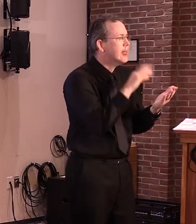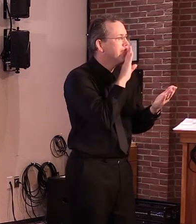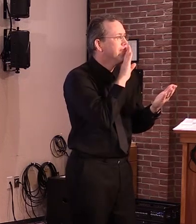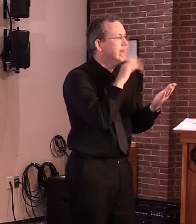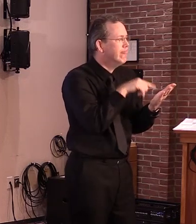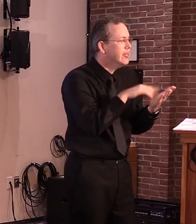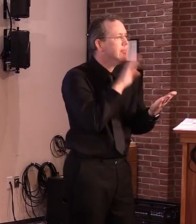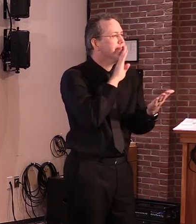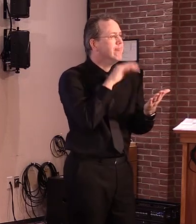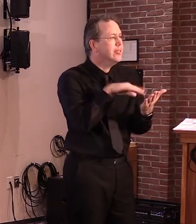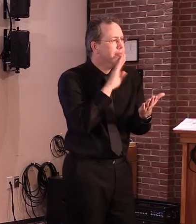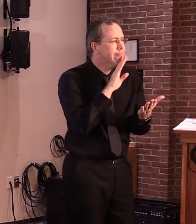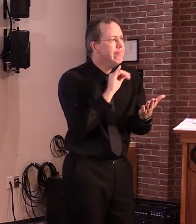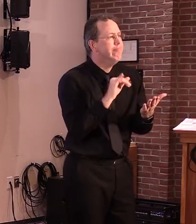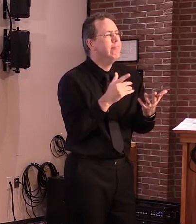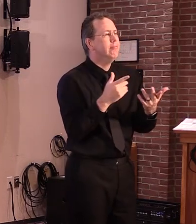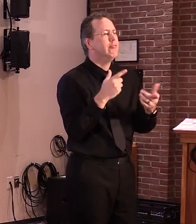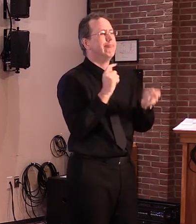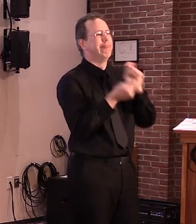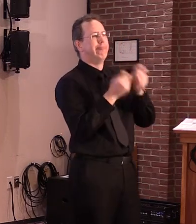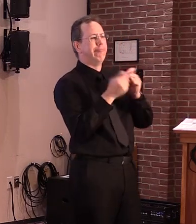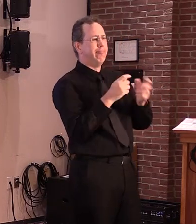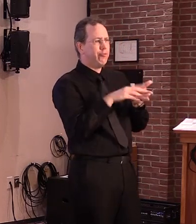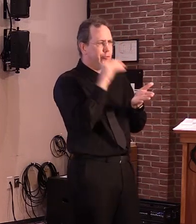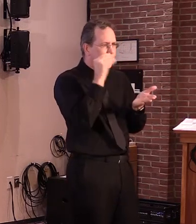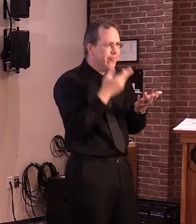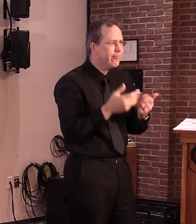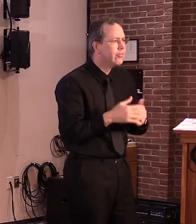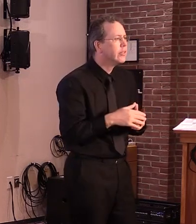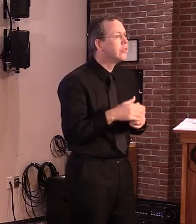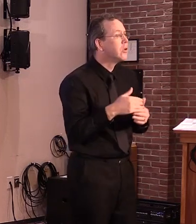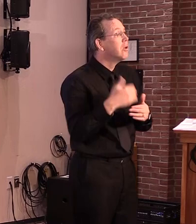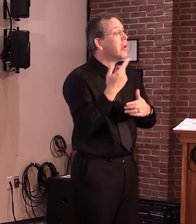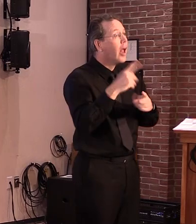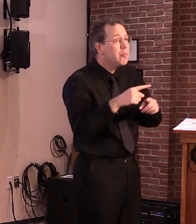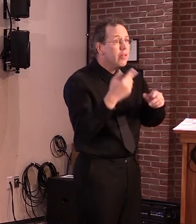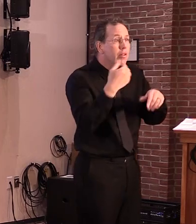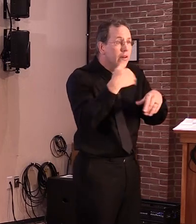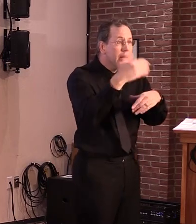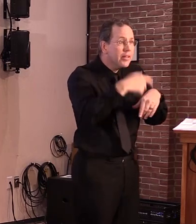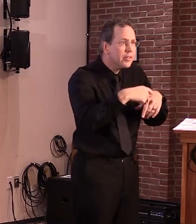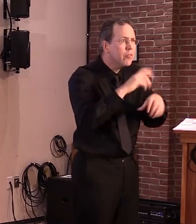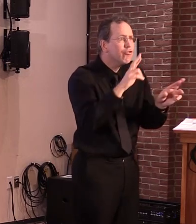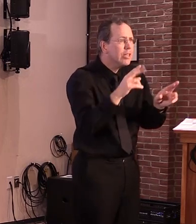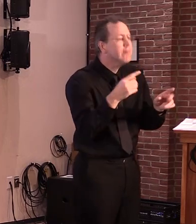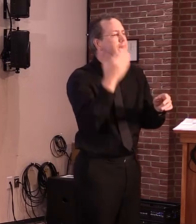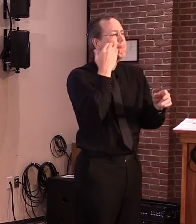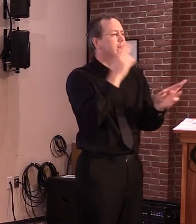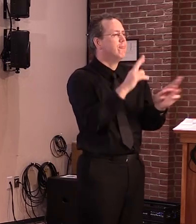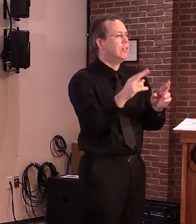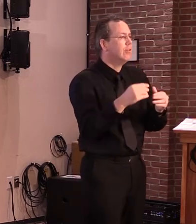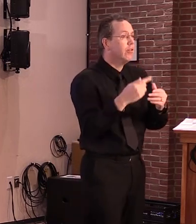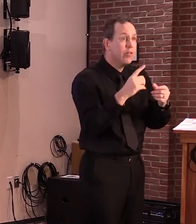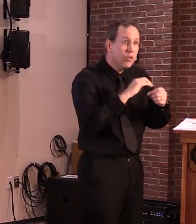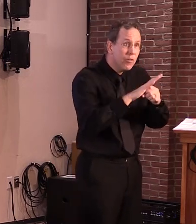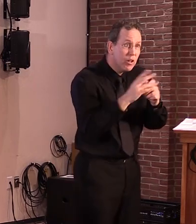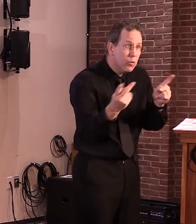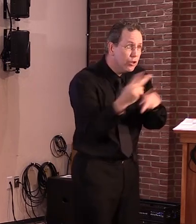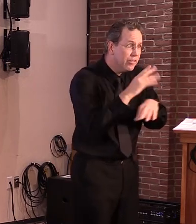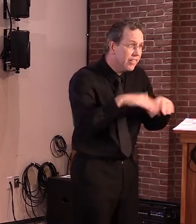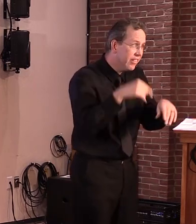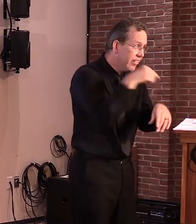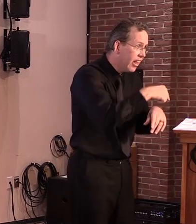future if there is a resurgence or another pandemic. So some of what I'm seeing, telehealth, for instance, I think